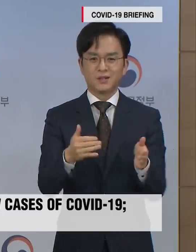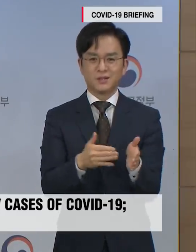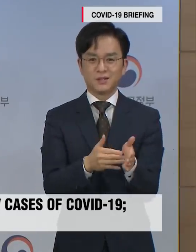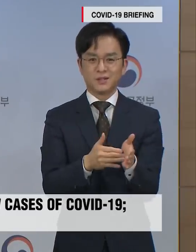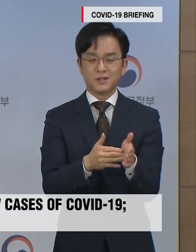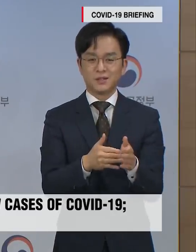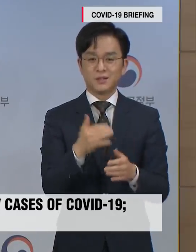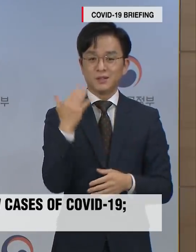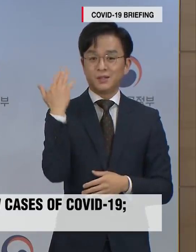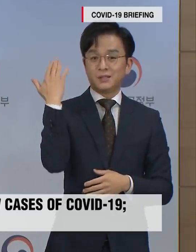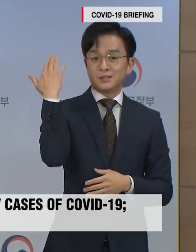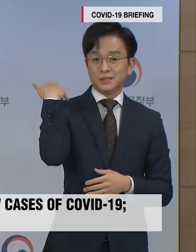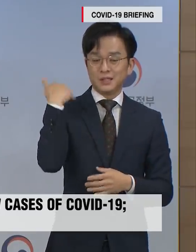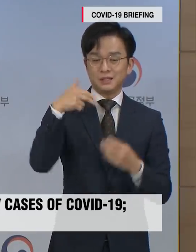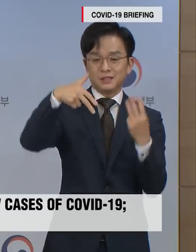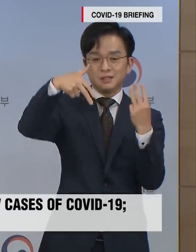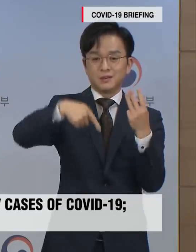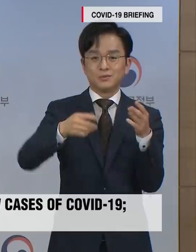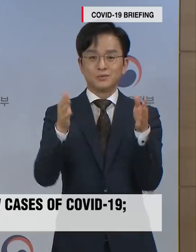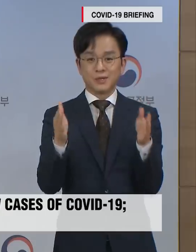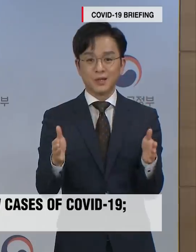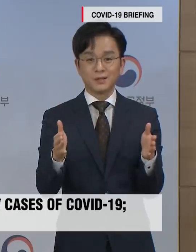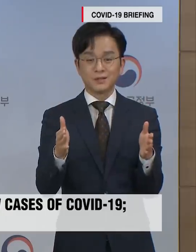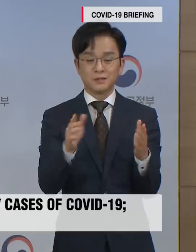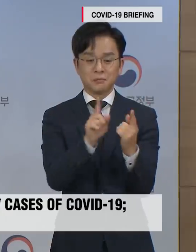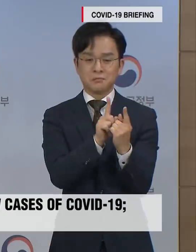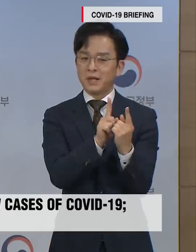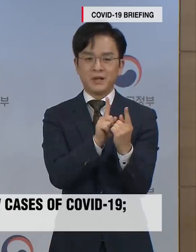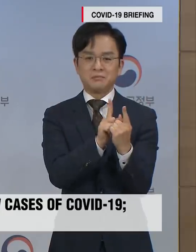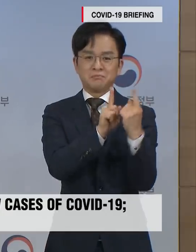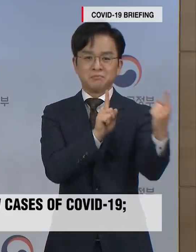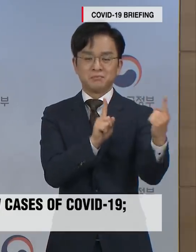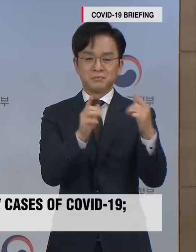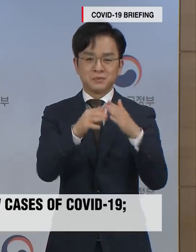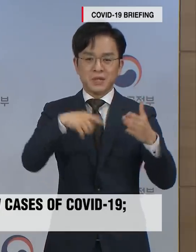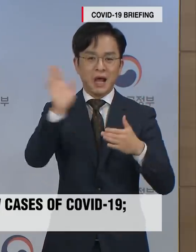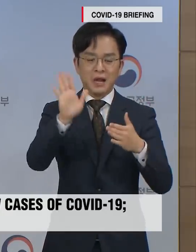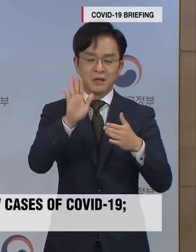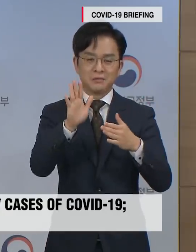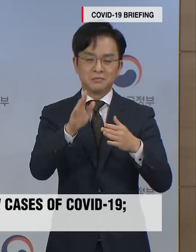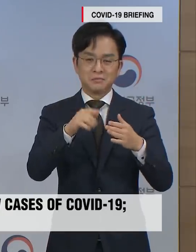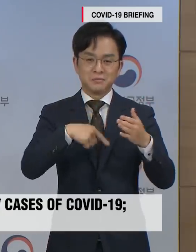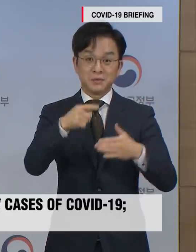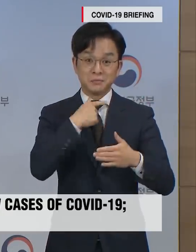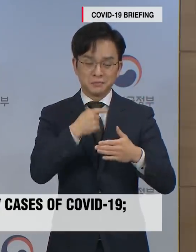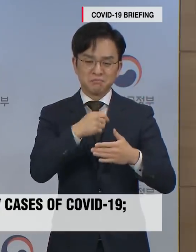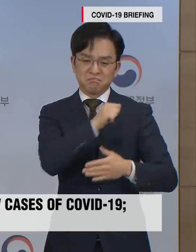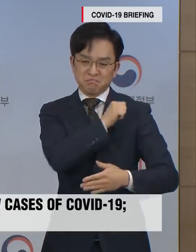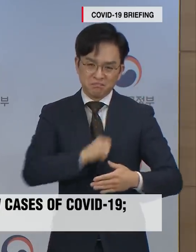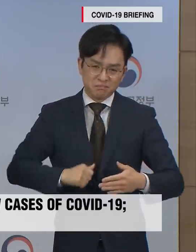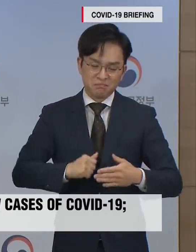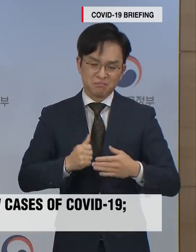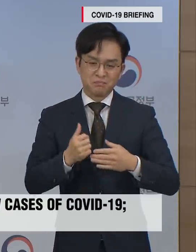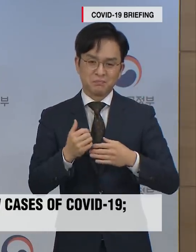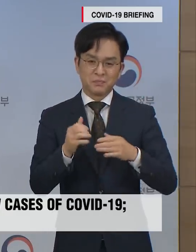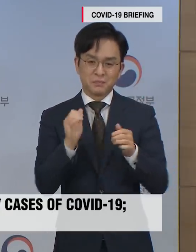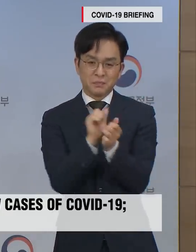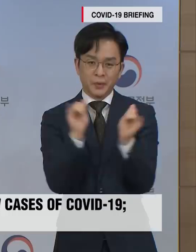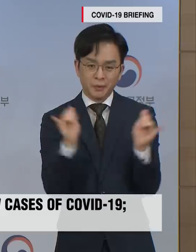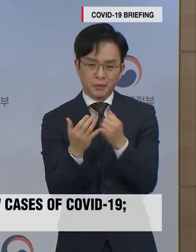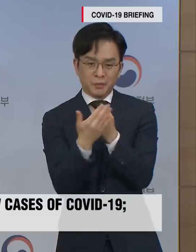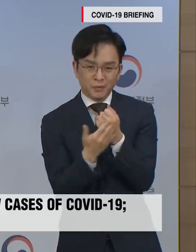And this is thanks to the strengthened measures for social distancing, and this is an achievement that was achieved by us